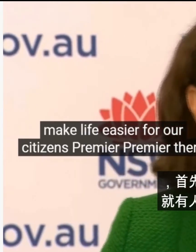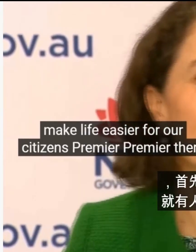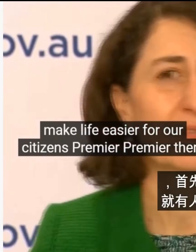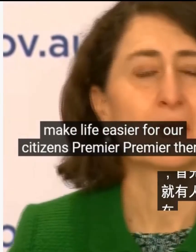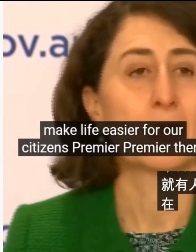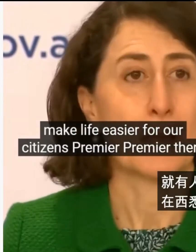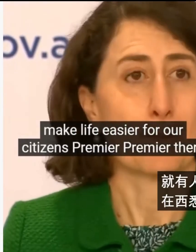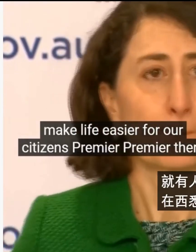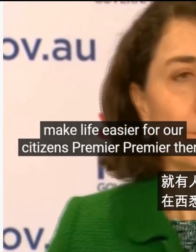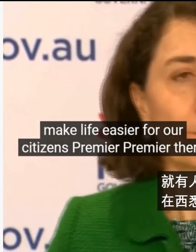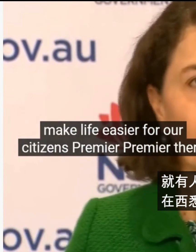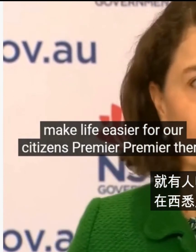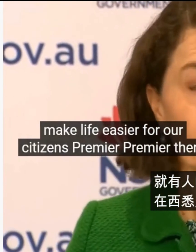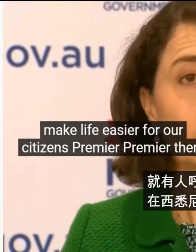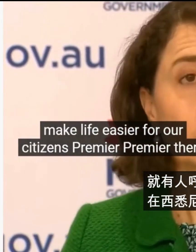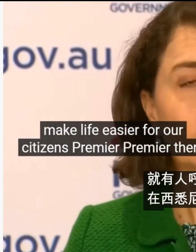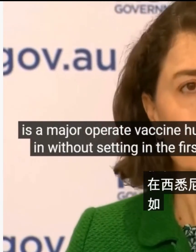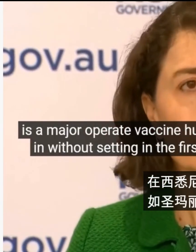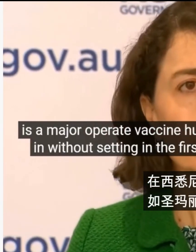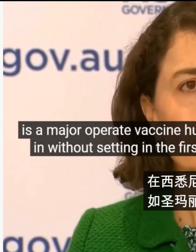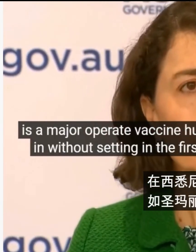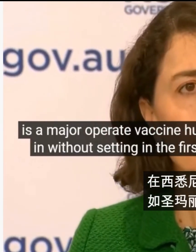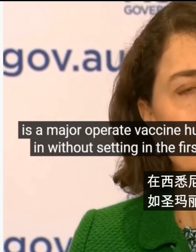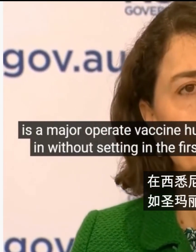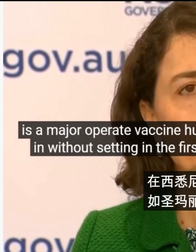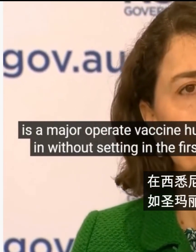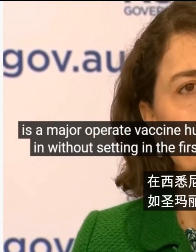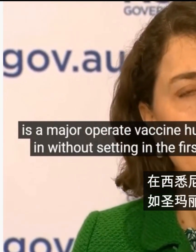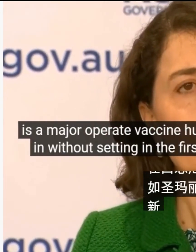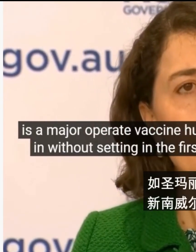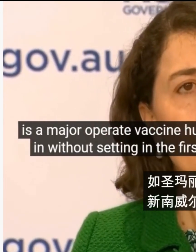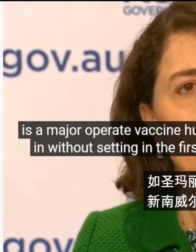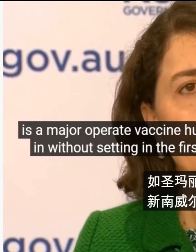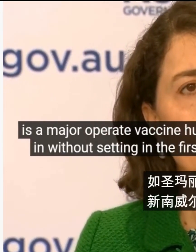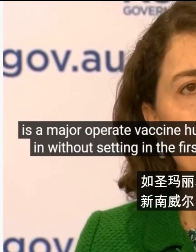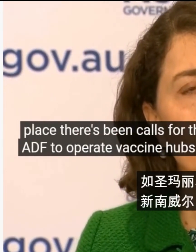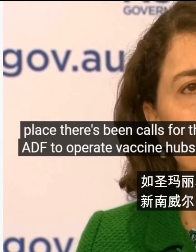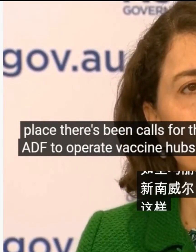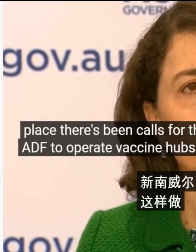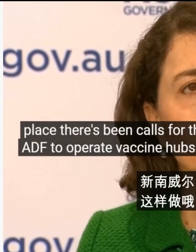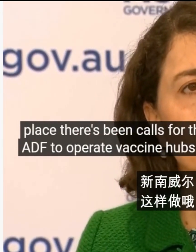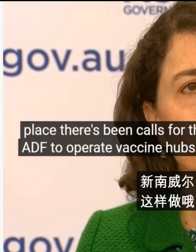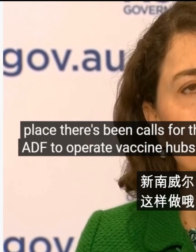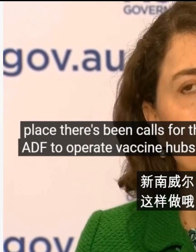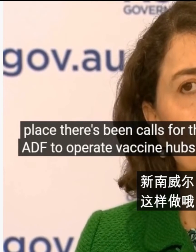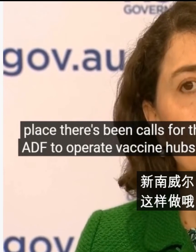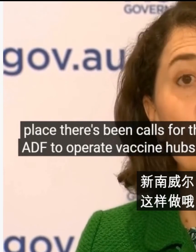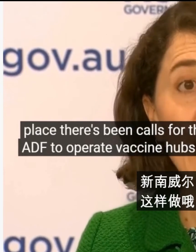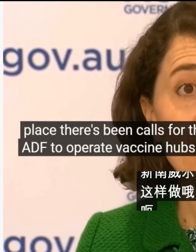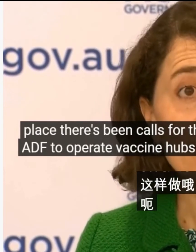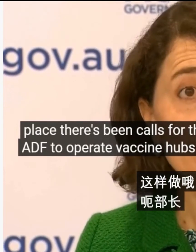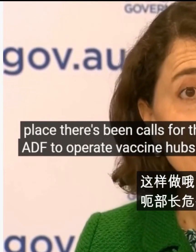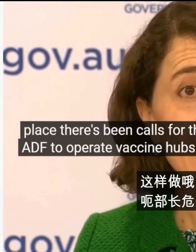calls for the ADF to operate vaccine hubs in Western Sydney, like St Mary's and Auburn. Why hasn't the New South Wales government requested this happen? Oh, we